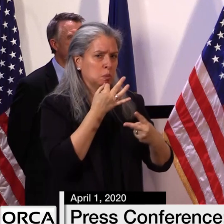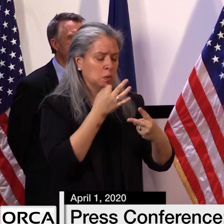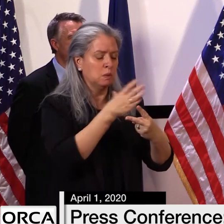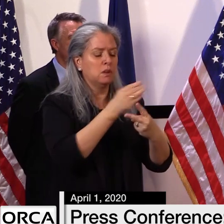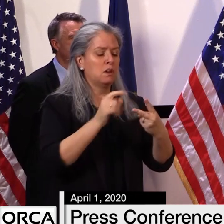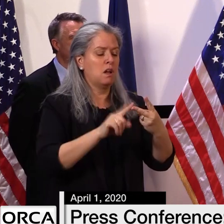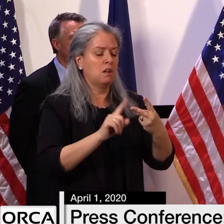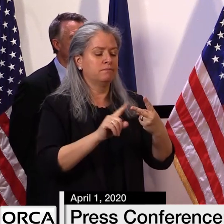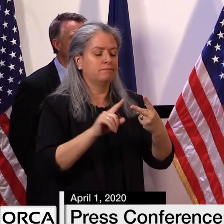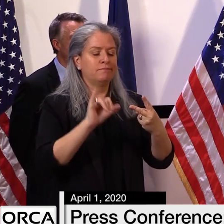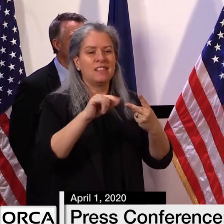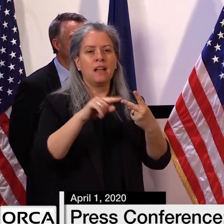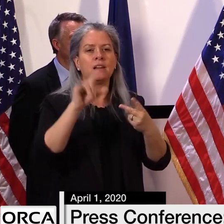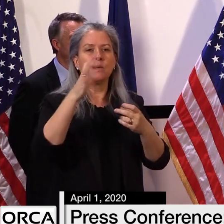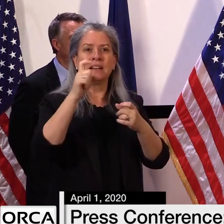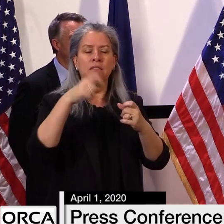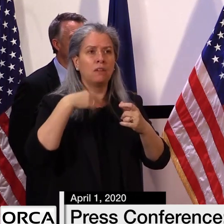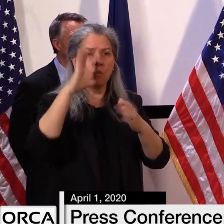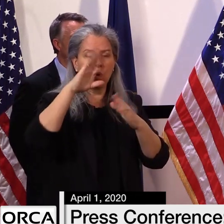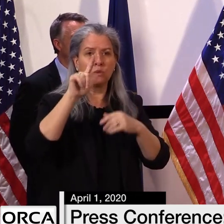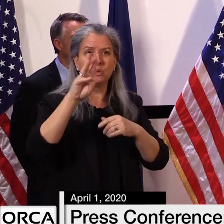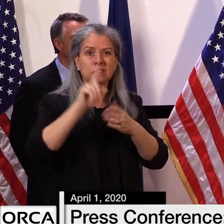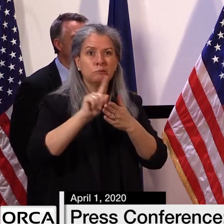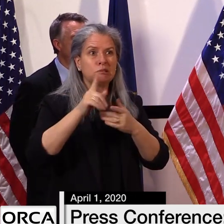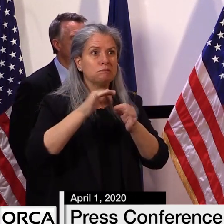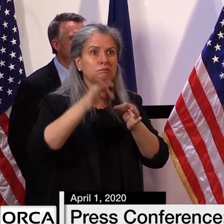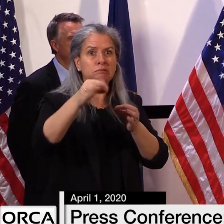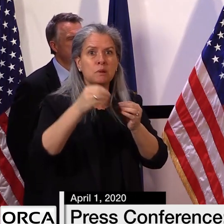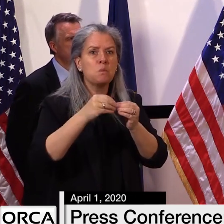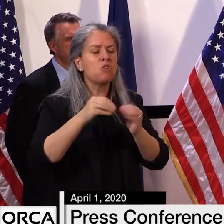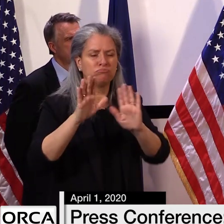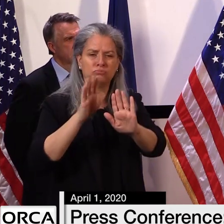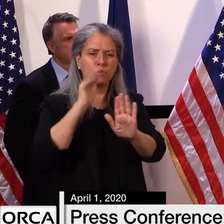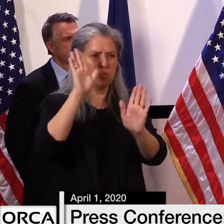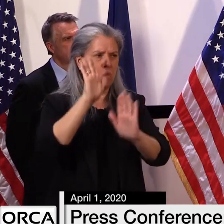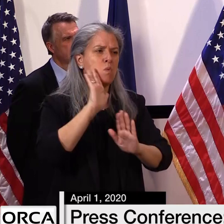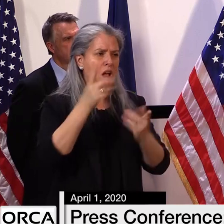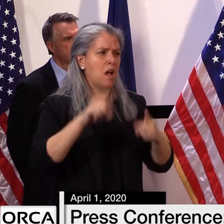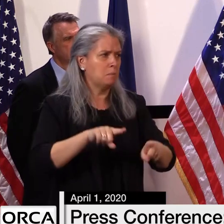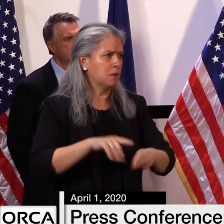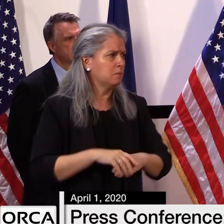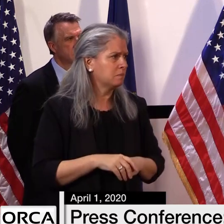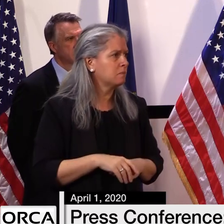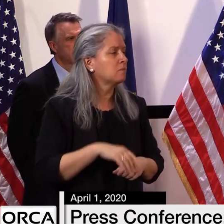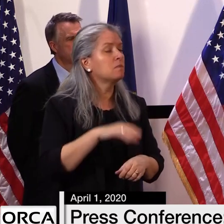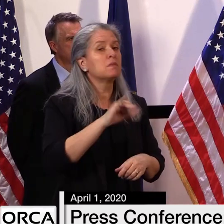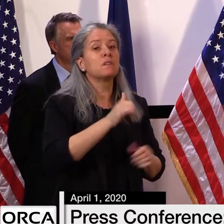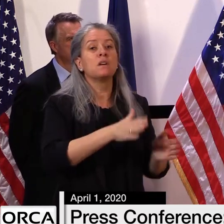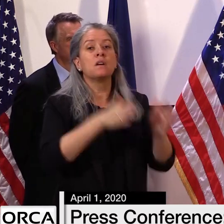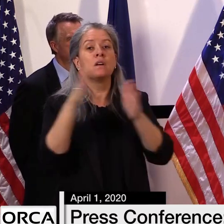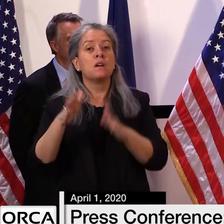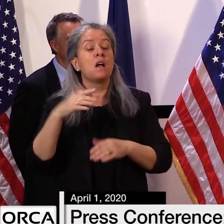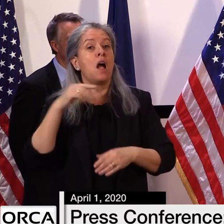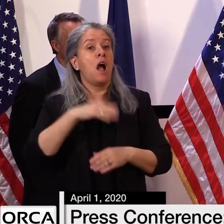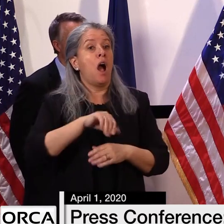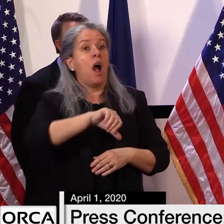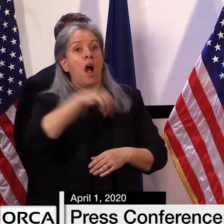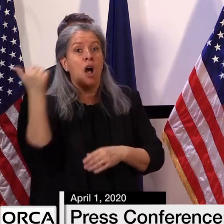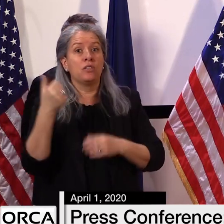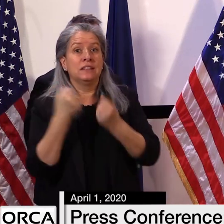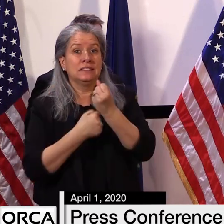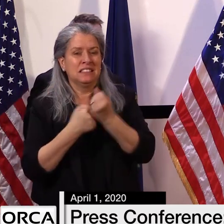days. The one that will be harder and be a team effort across state government will be the pandemic unemployment